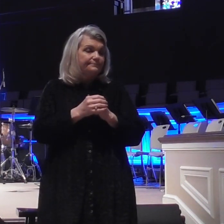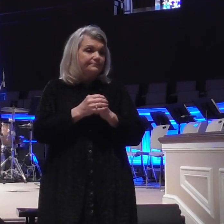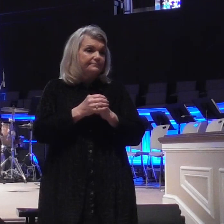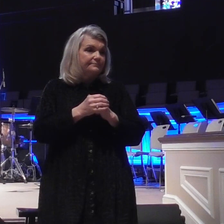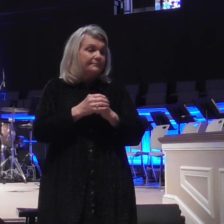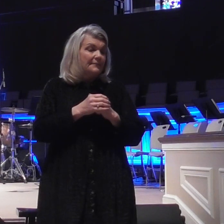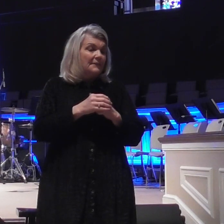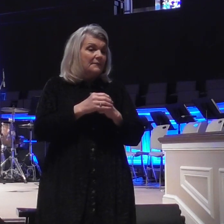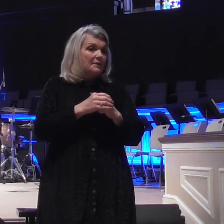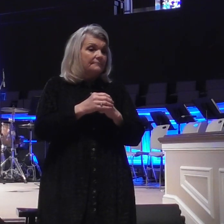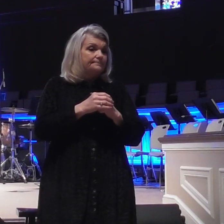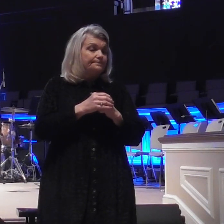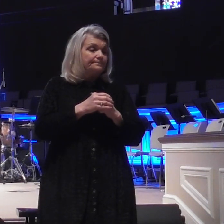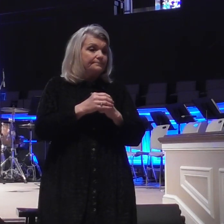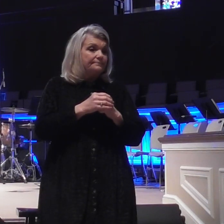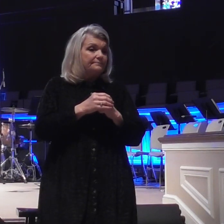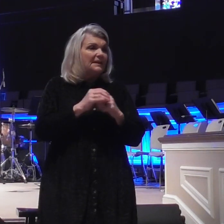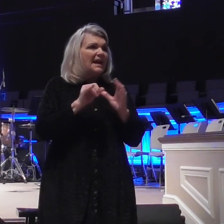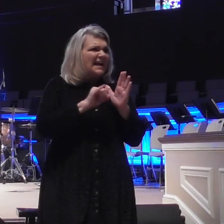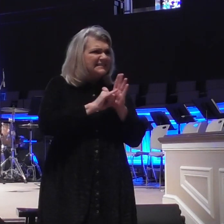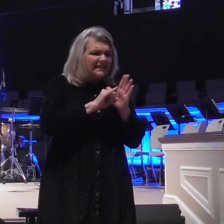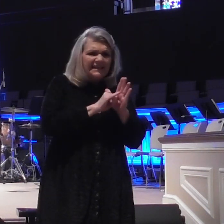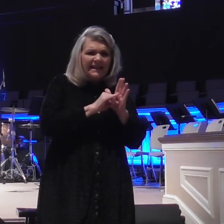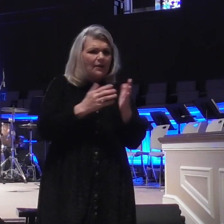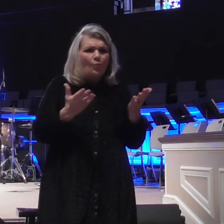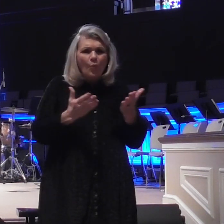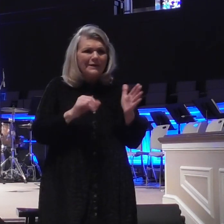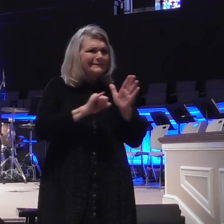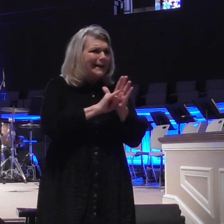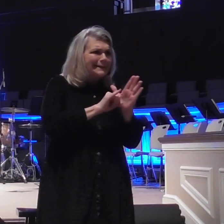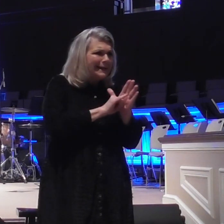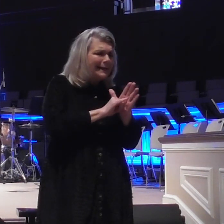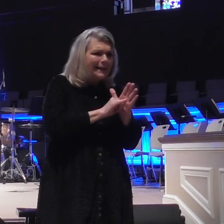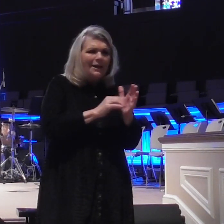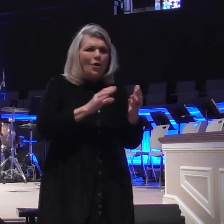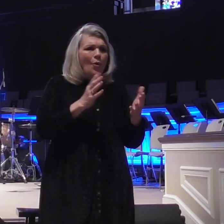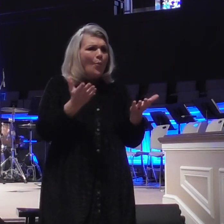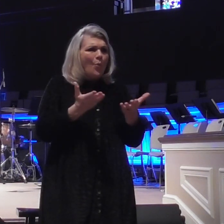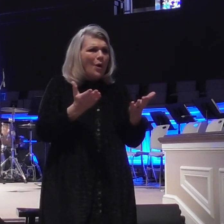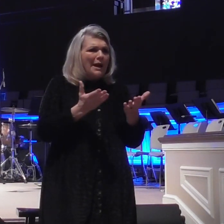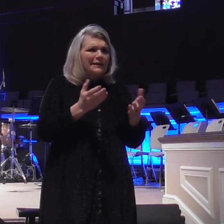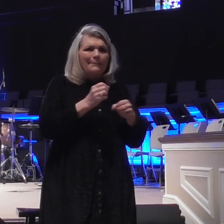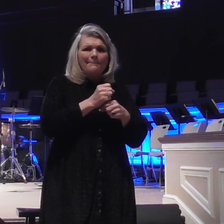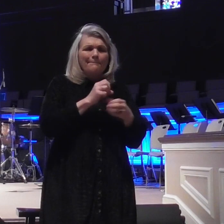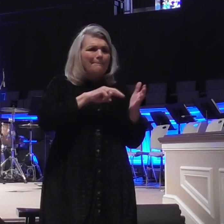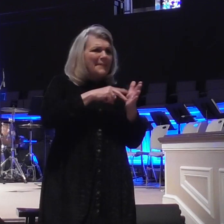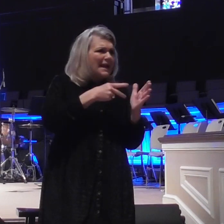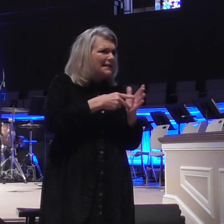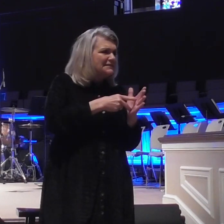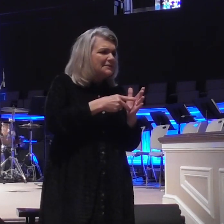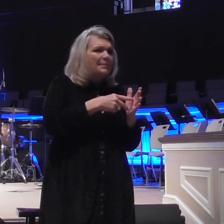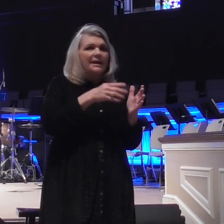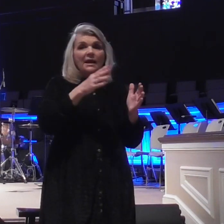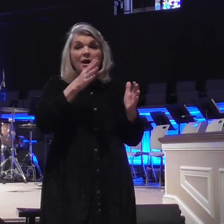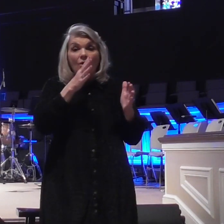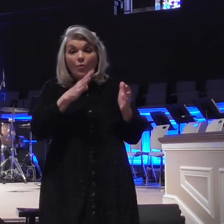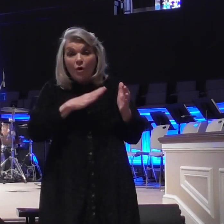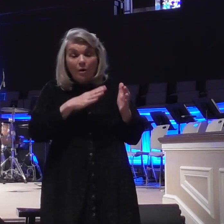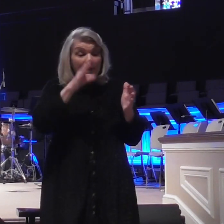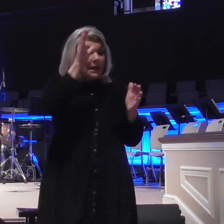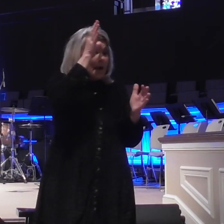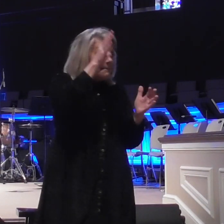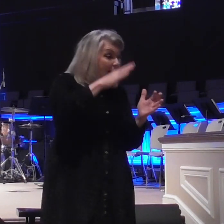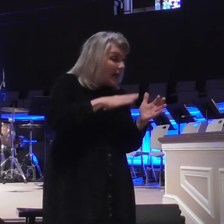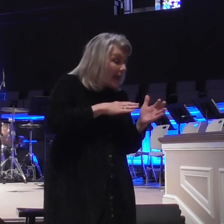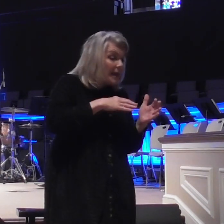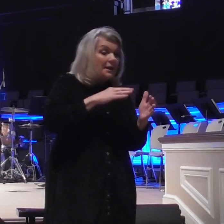LGBTQ, et cetera, identity. What does it really mean to be a person? What is my fundamental identity? How do